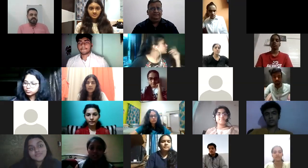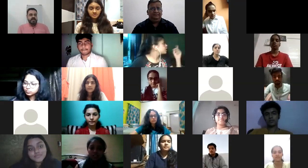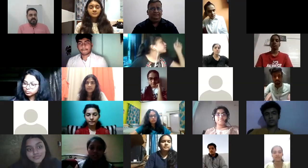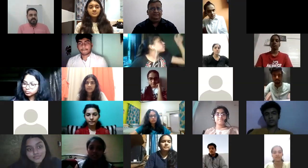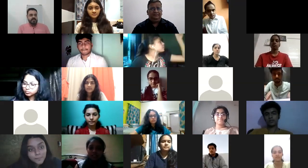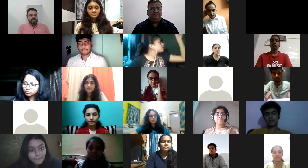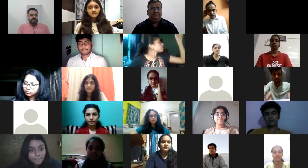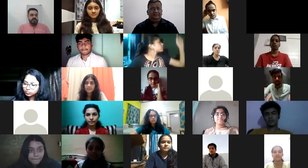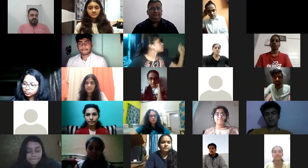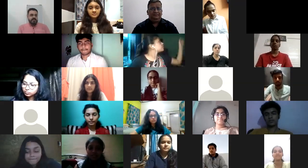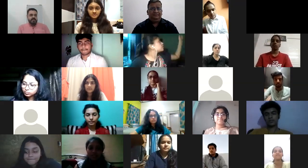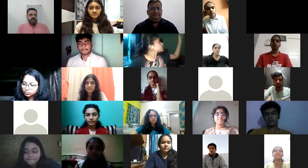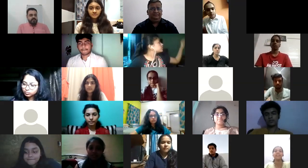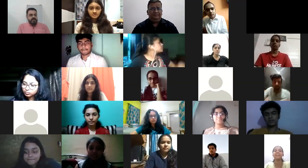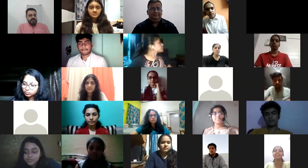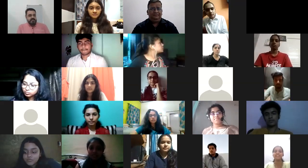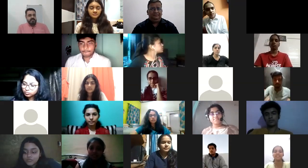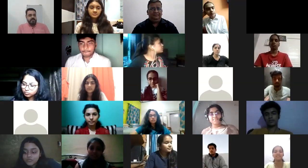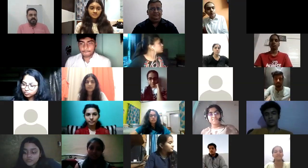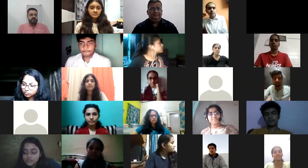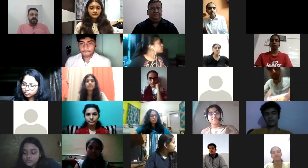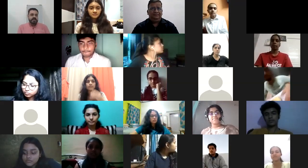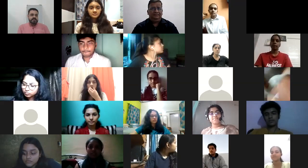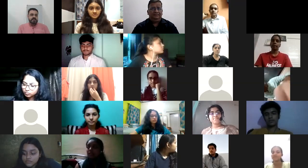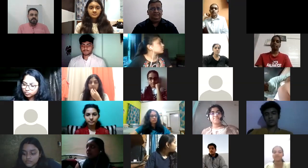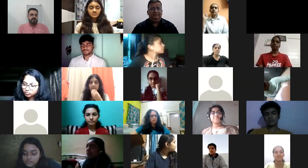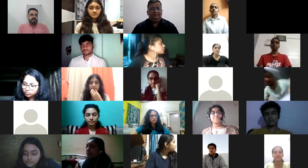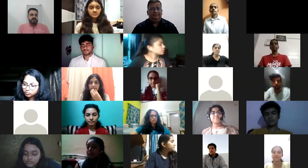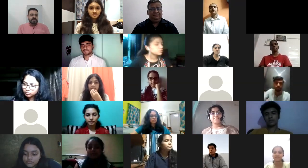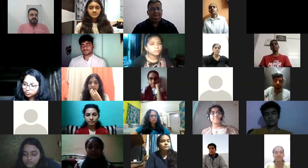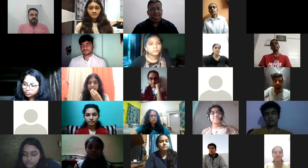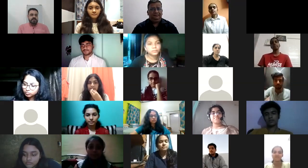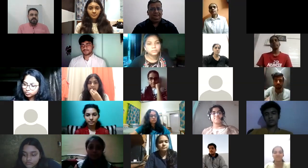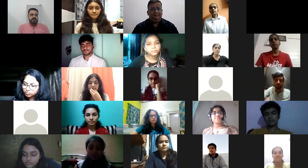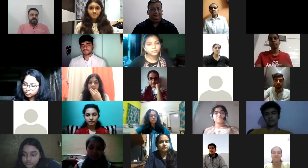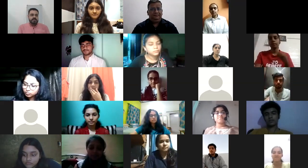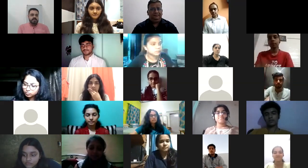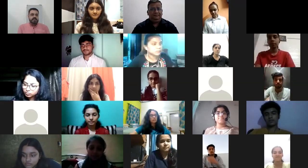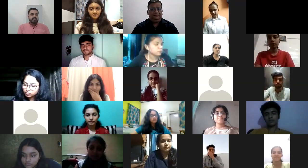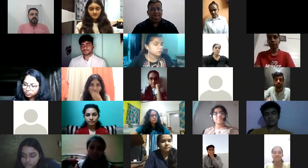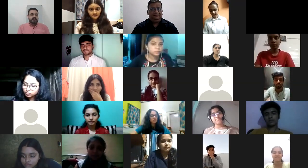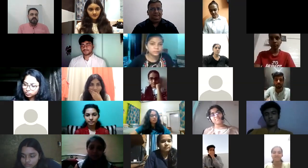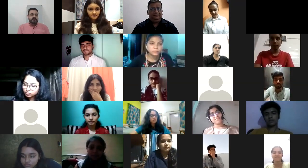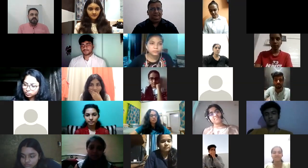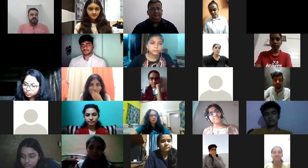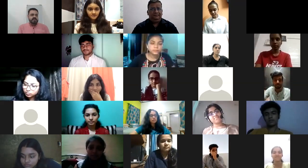THERE, you know, ADVIC or ADVISC, you know, give